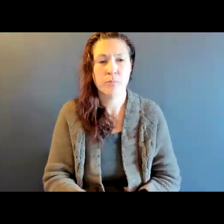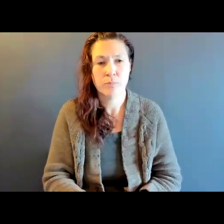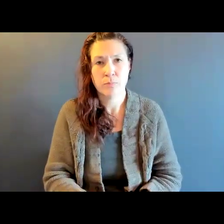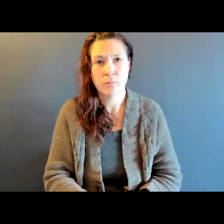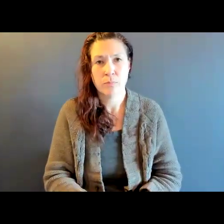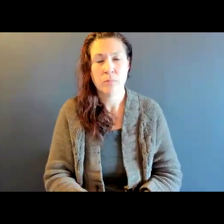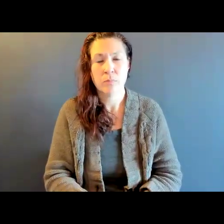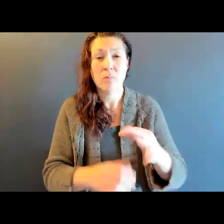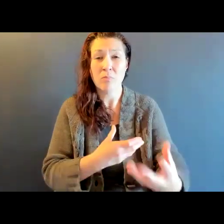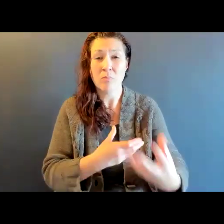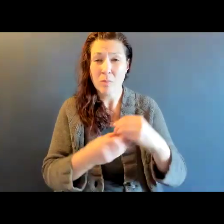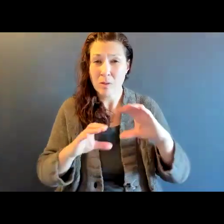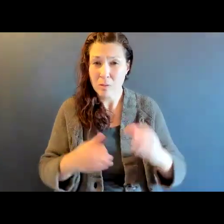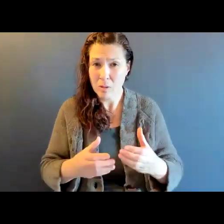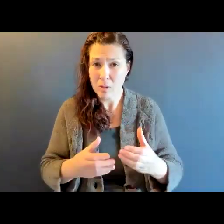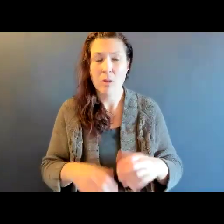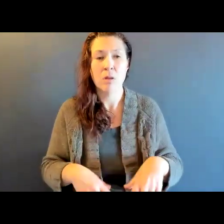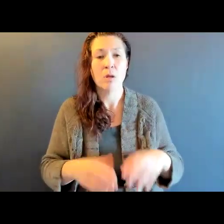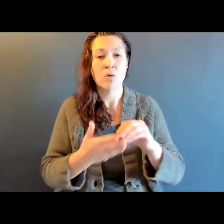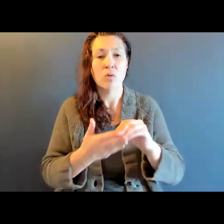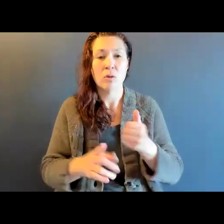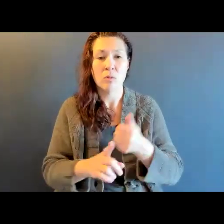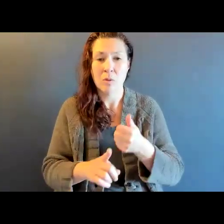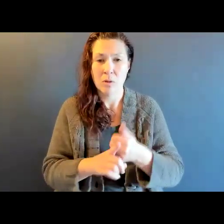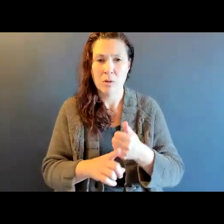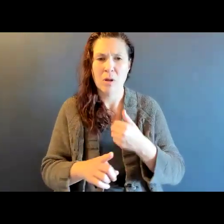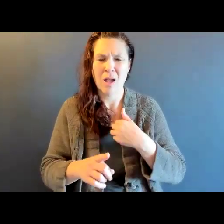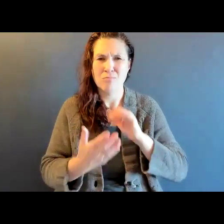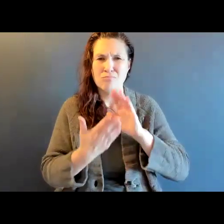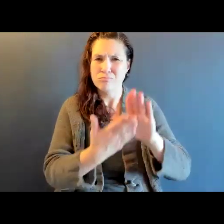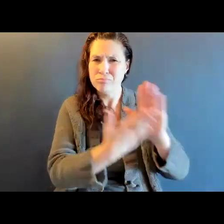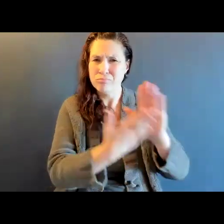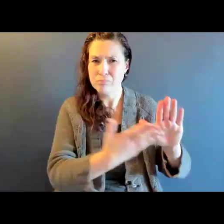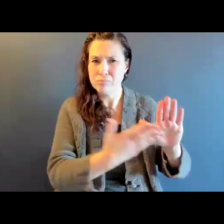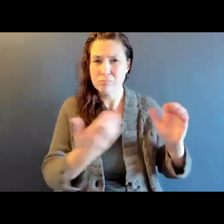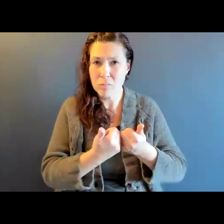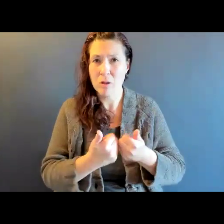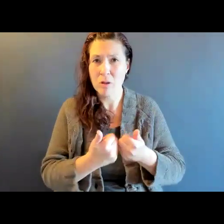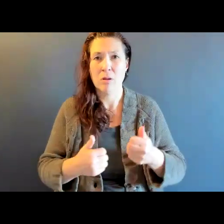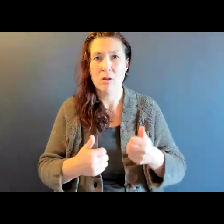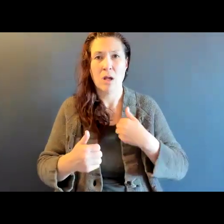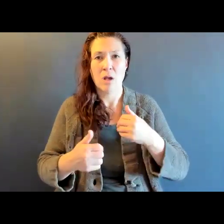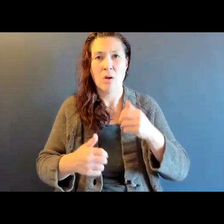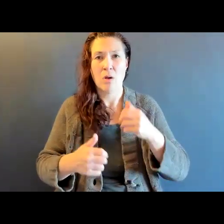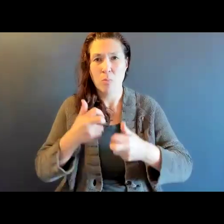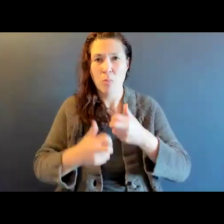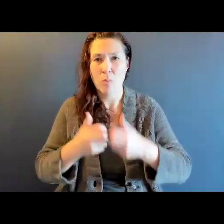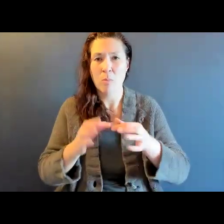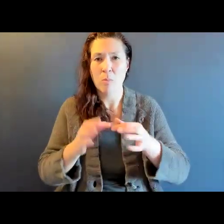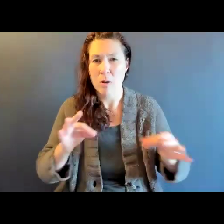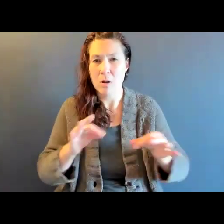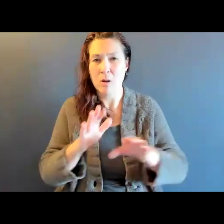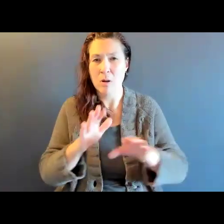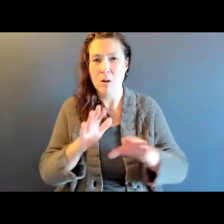inclusive classroom, students face a variety of challenges, from difficulties in language development, motor skills,